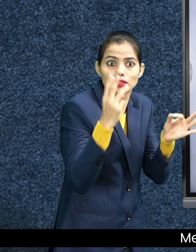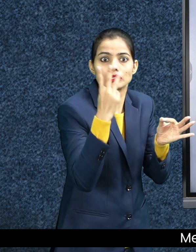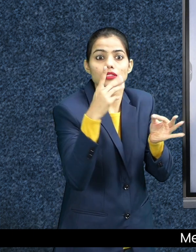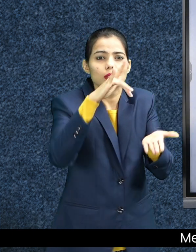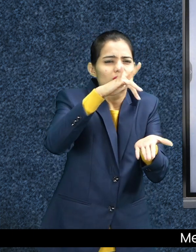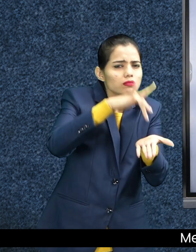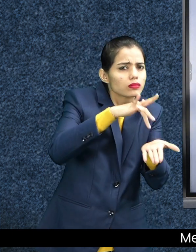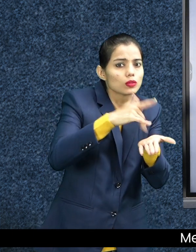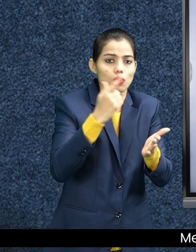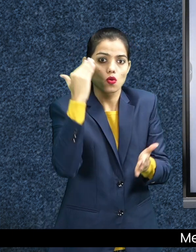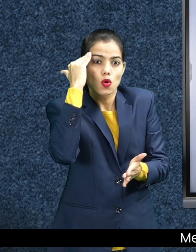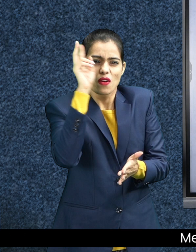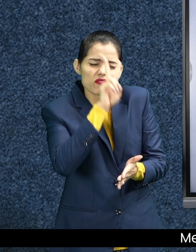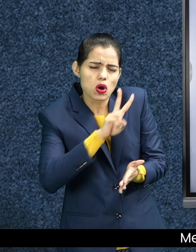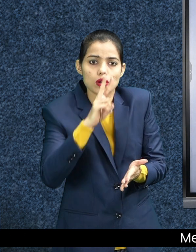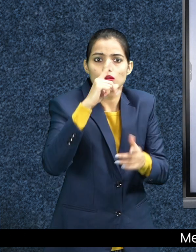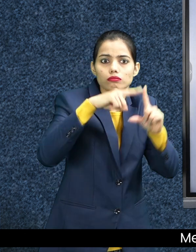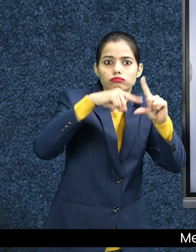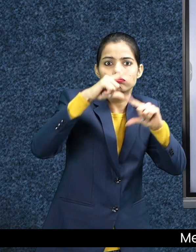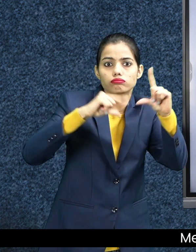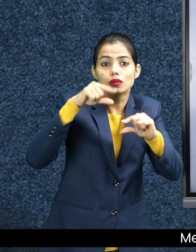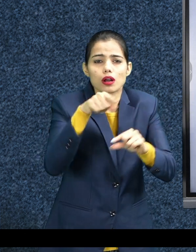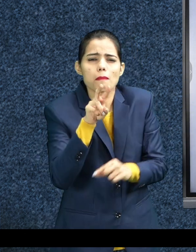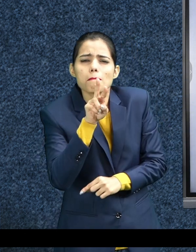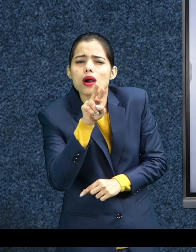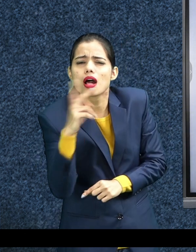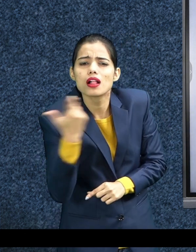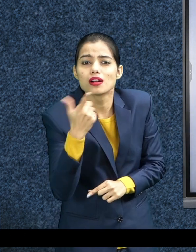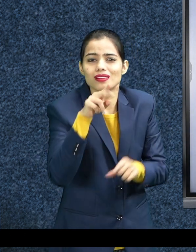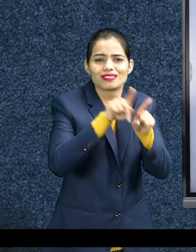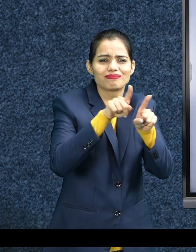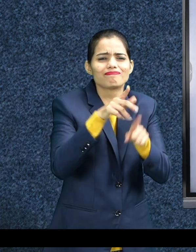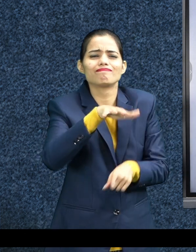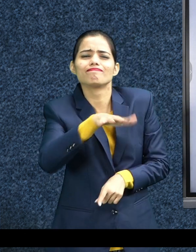average, median, middle value, and mode, most frequent value.